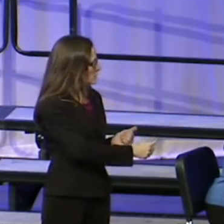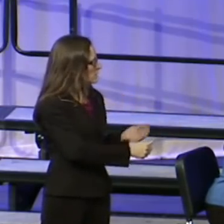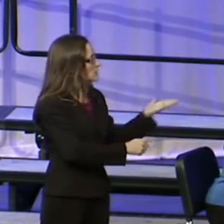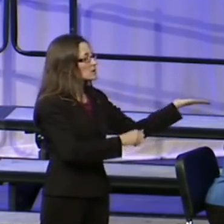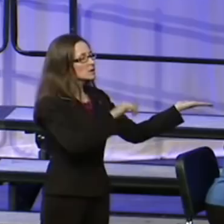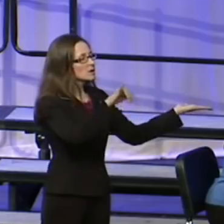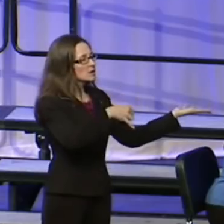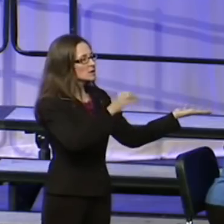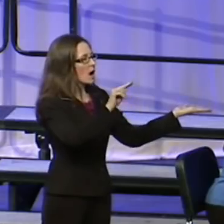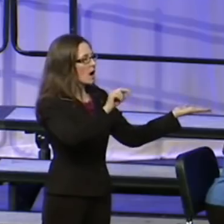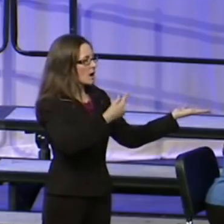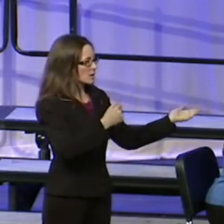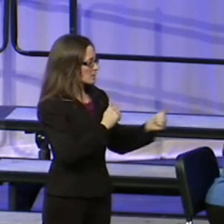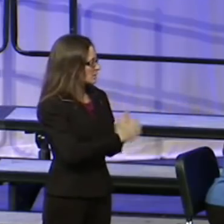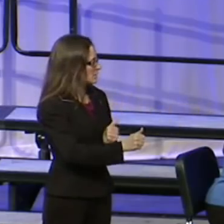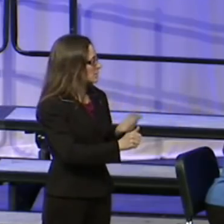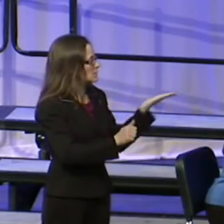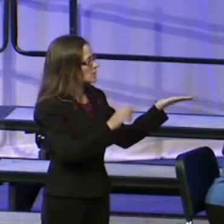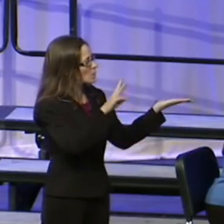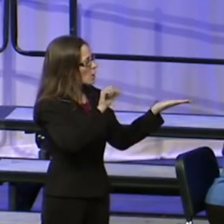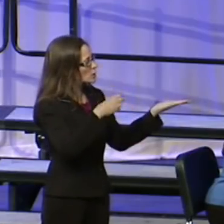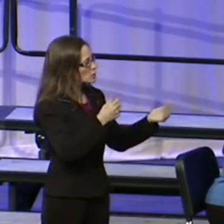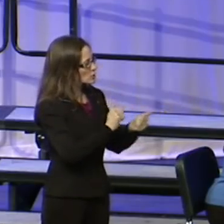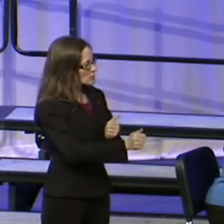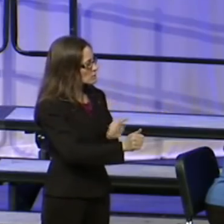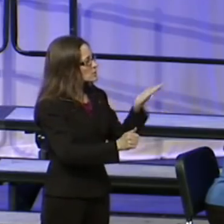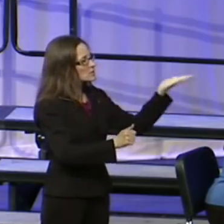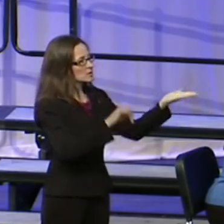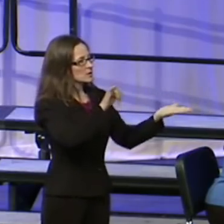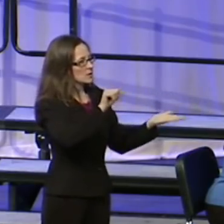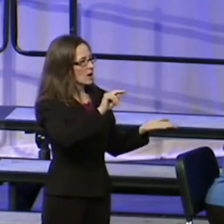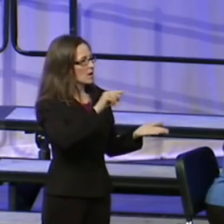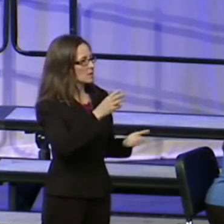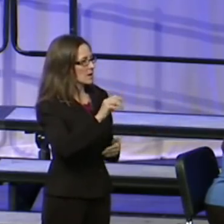Young. Yes. Ms. Walsh. Yes. Mr. Youngman. Yes.